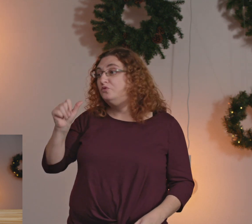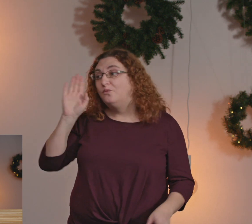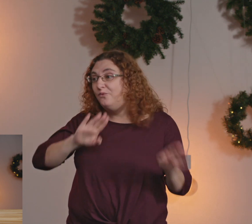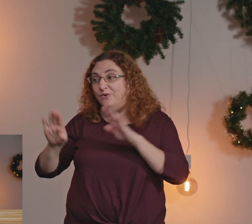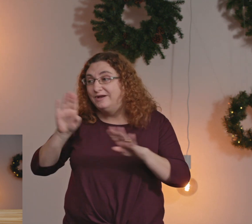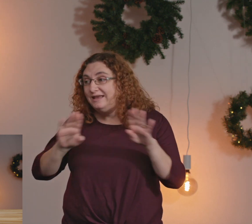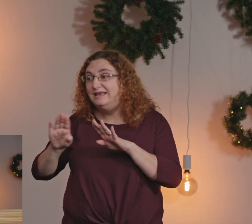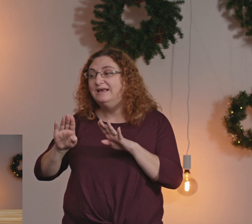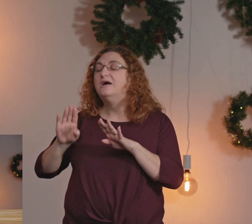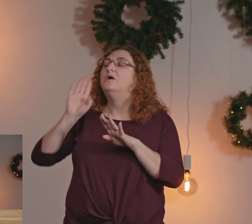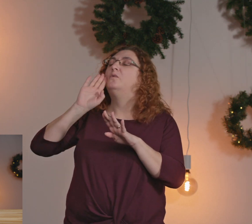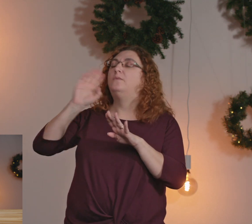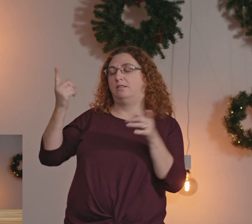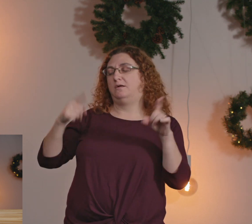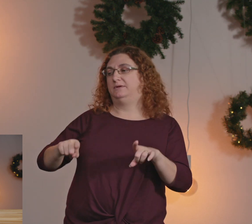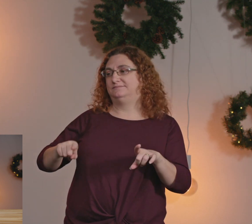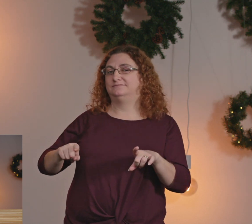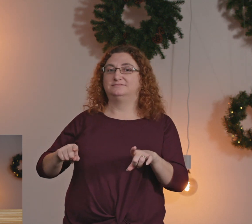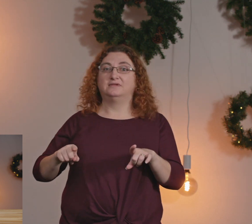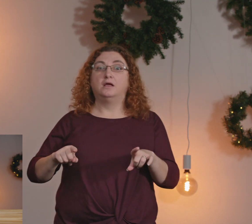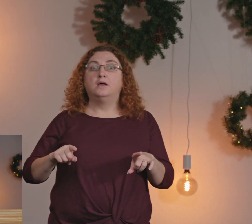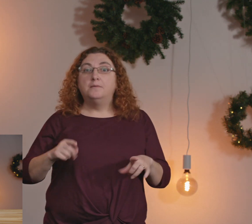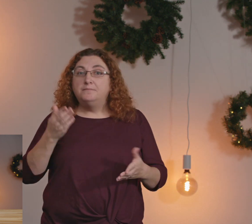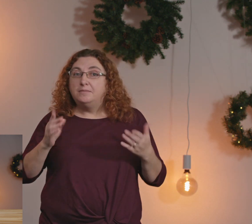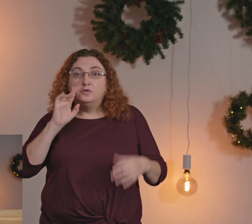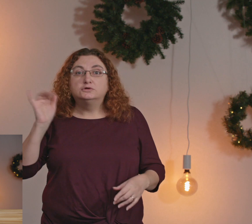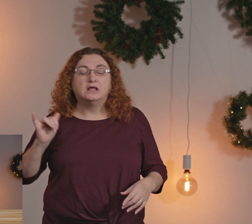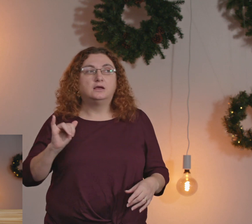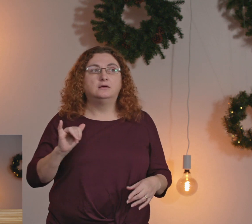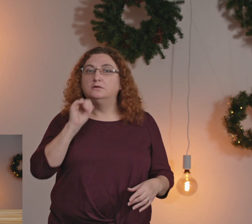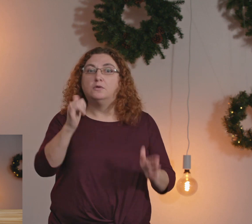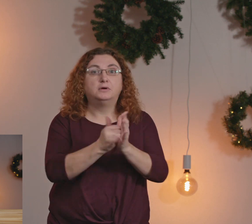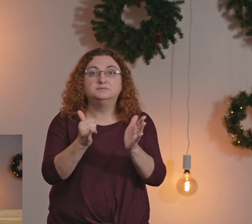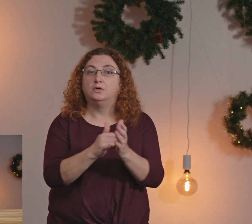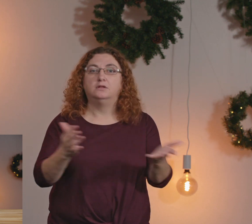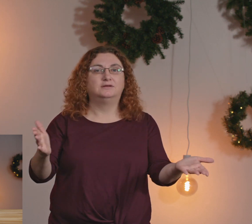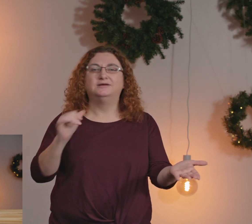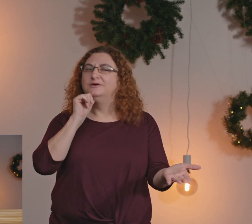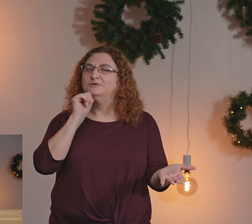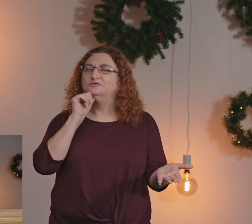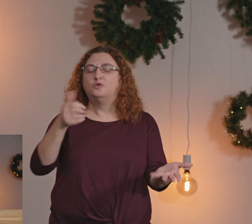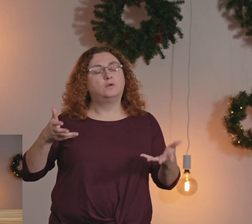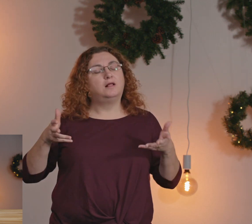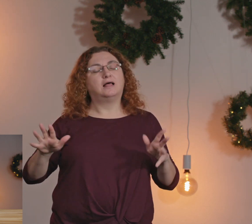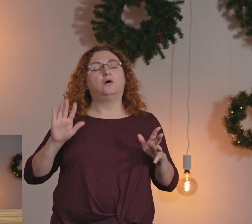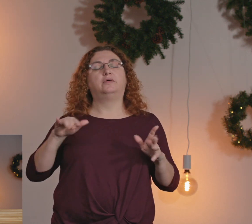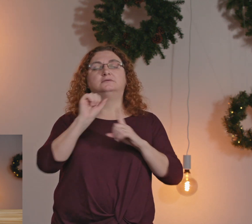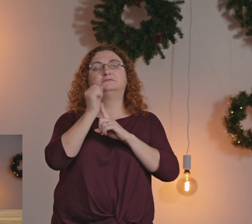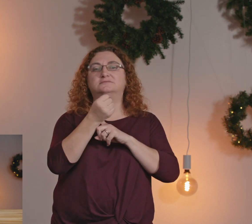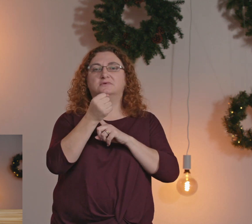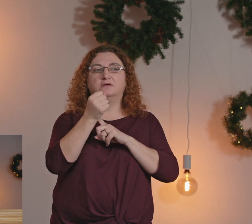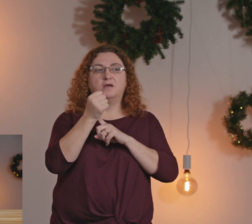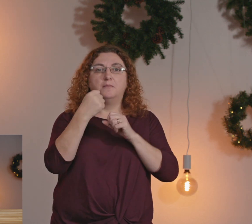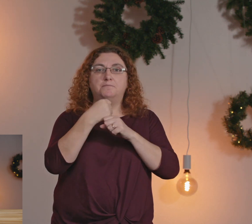word of God. It always comes true, even when it looks like it can't. Don't let dire circumstances cloud your belief